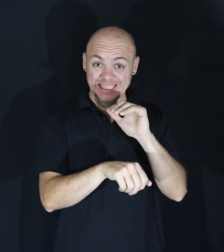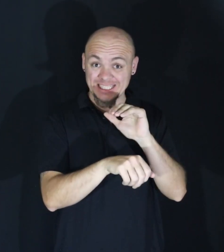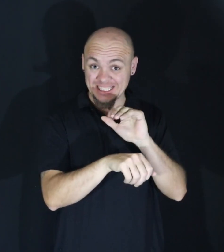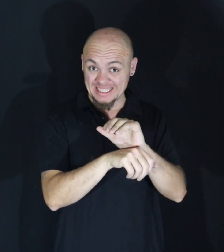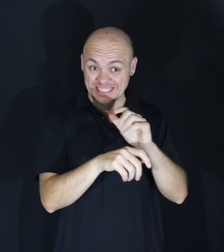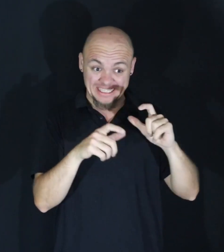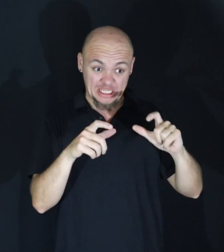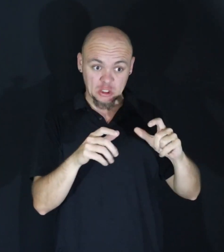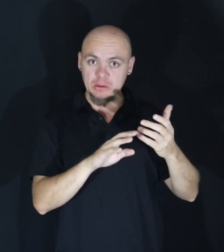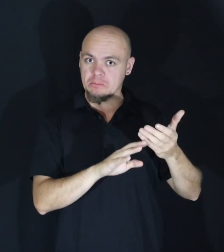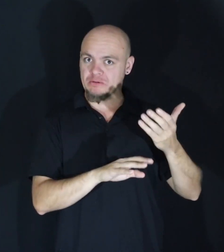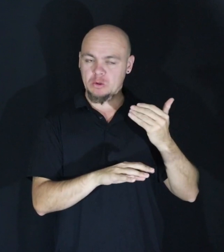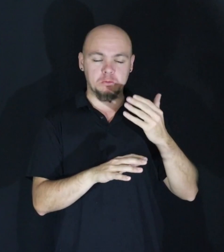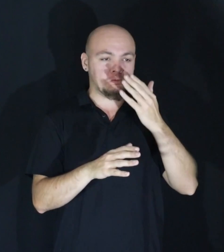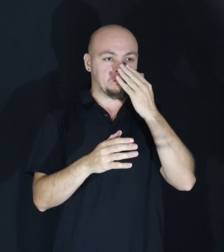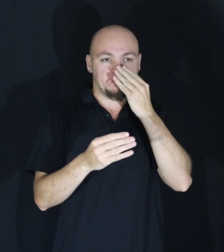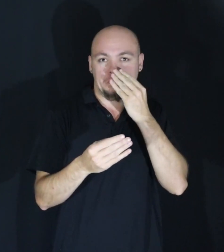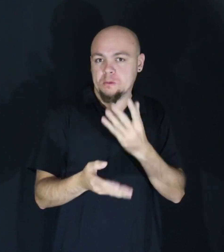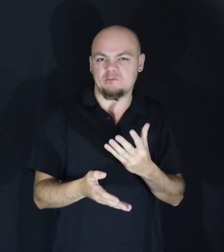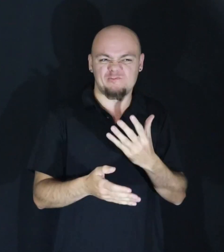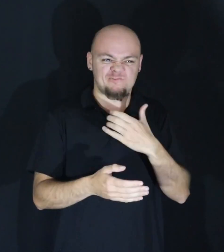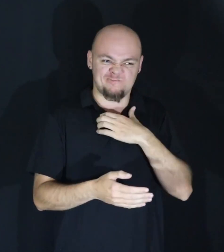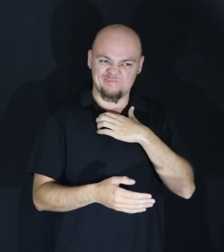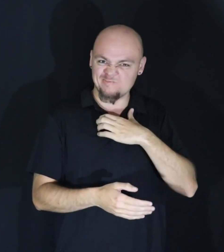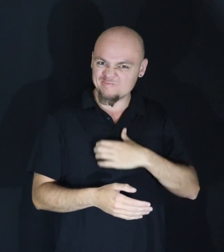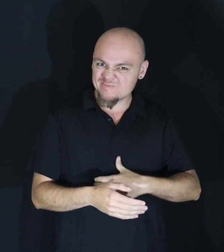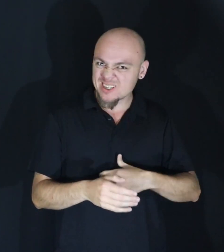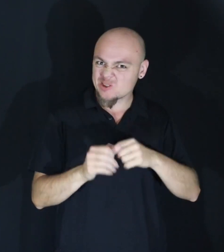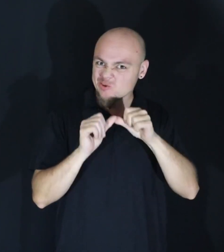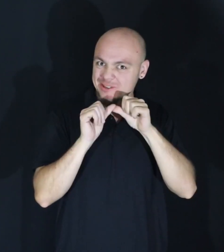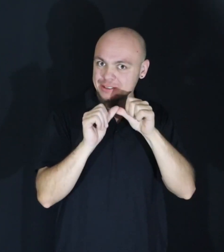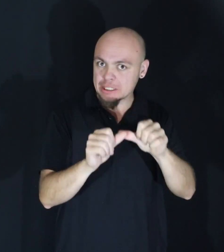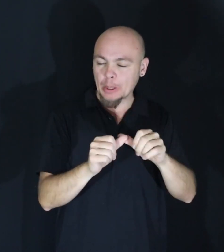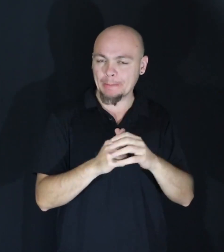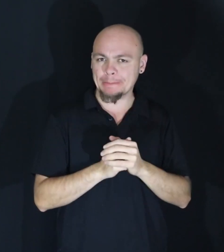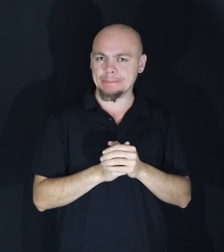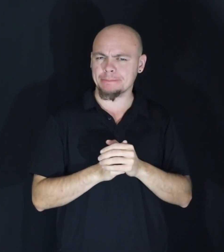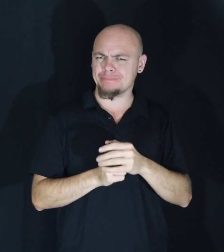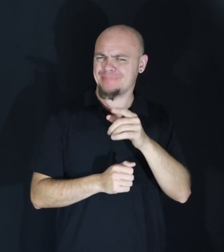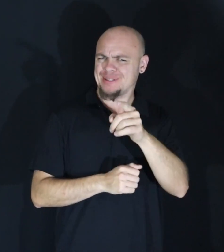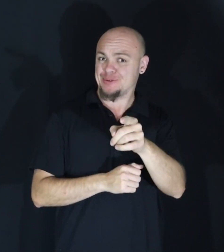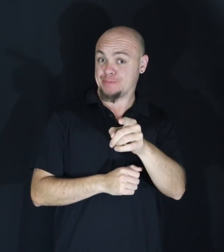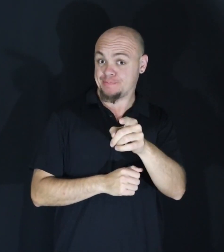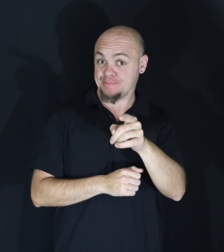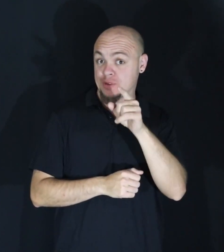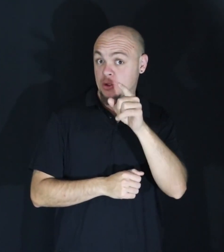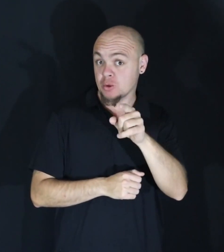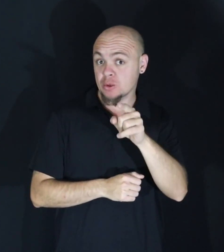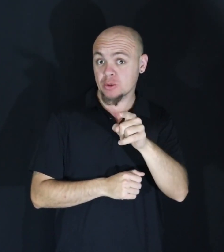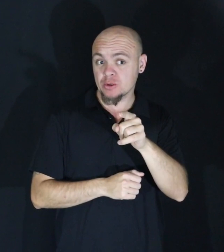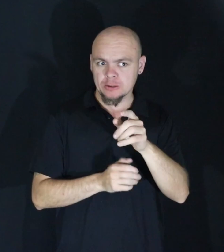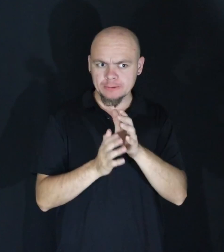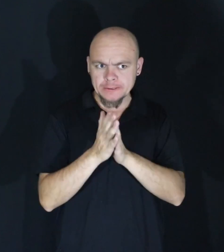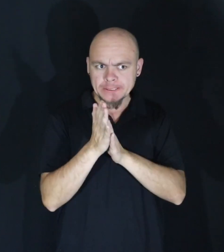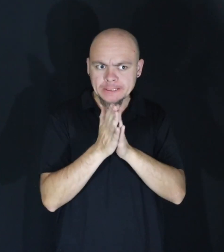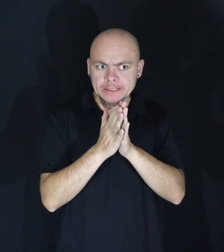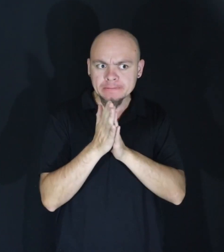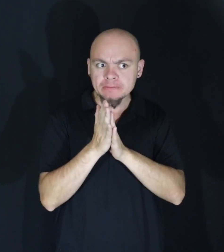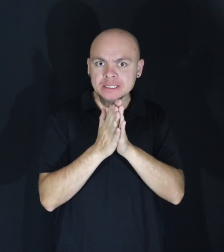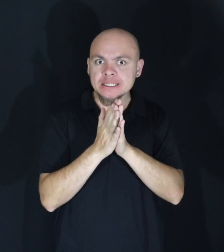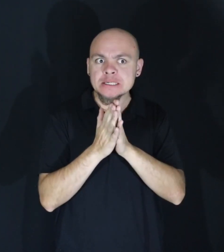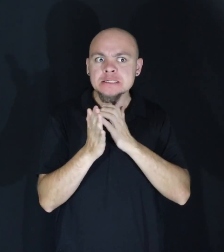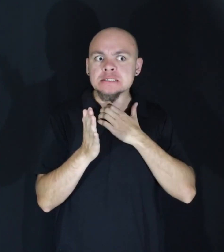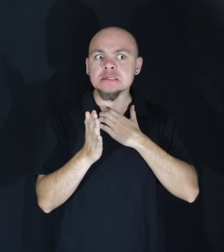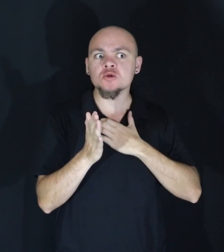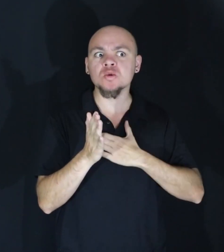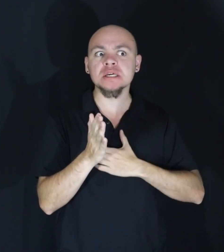Didn't matter. I was still hungry. What about you? Are you ever driven by demanding cravings that